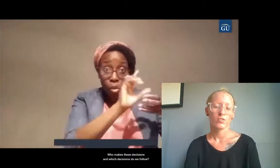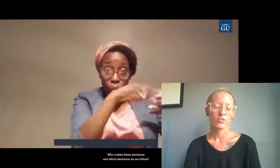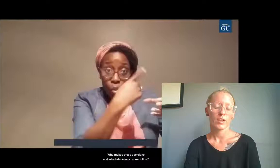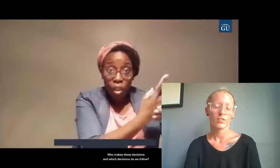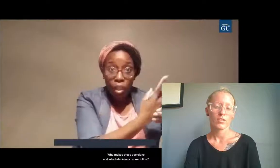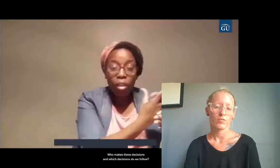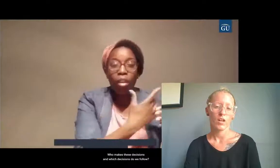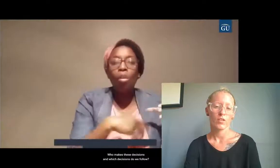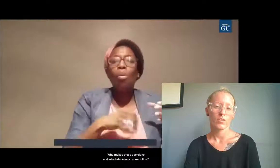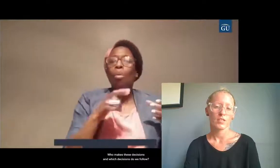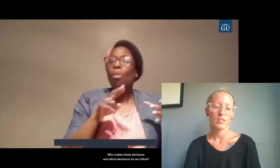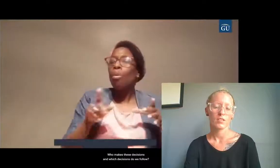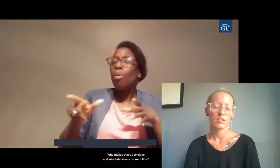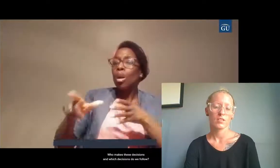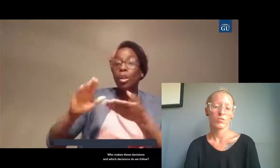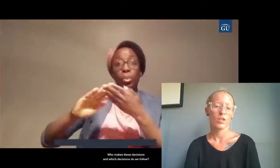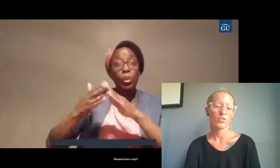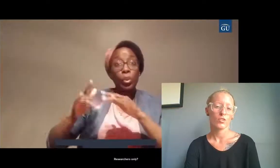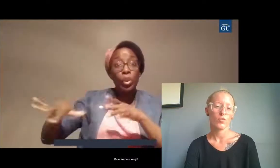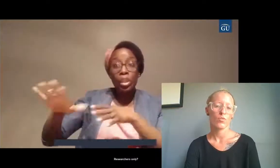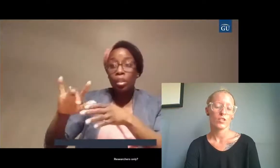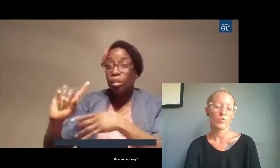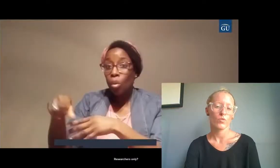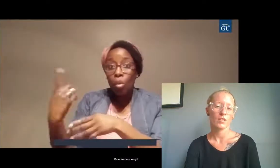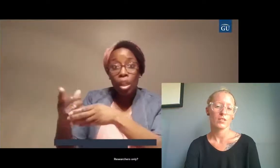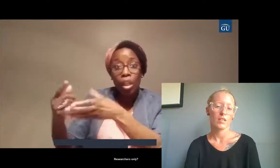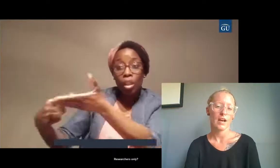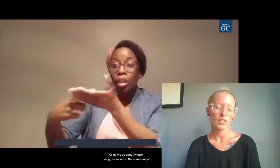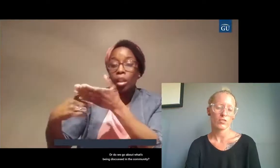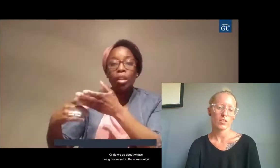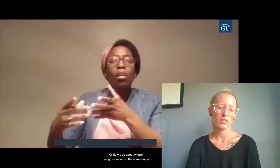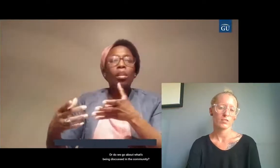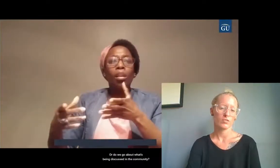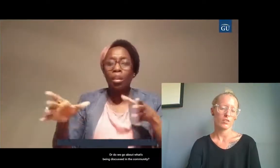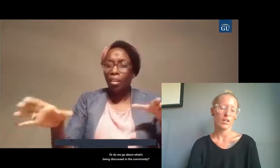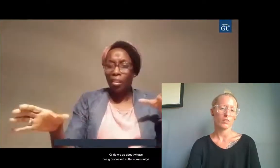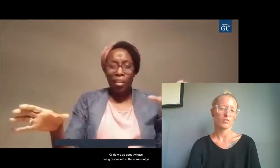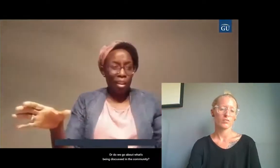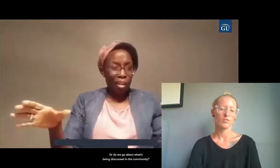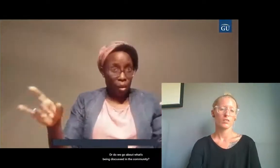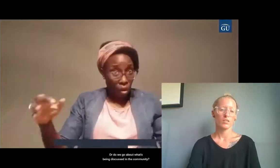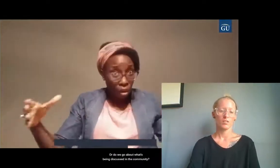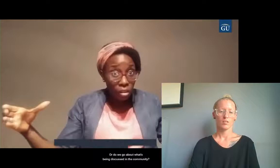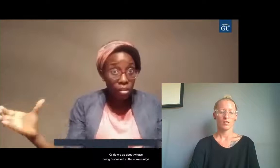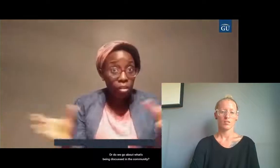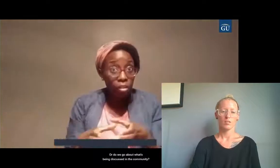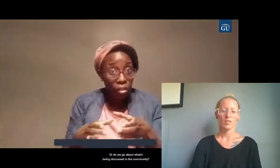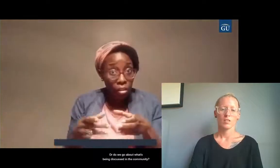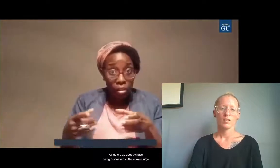and there's different directions to follow, and we're unsure which one's accurate to follow.